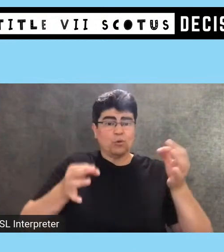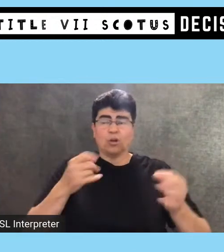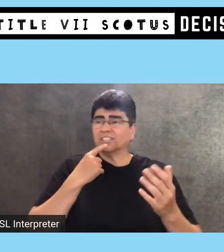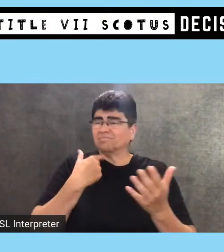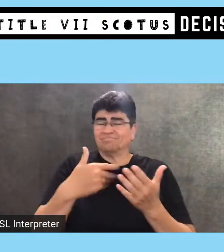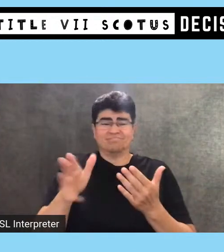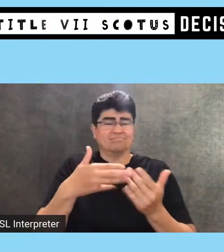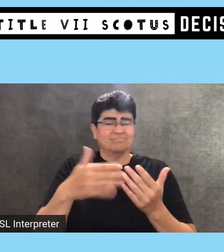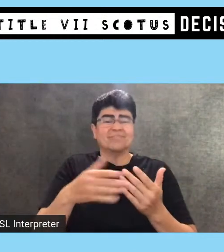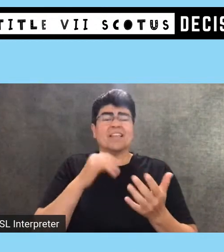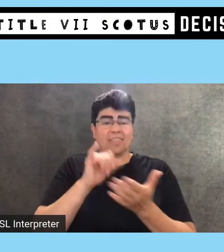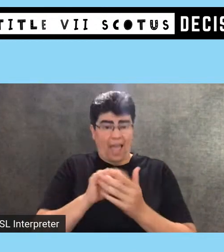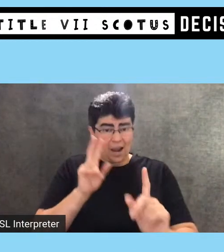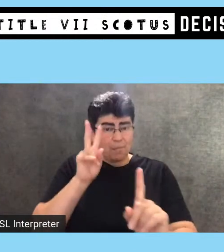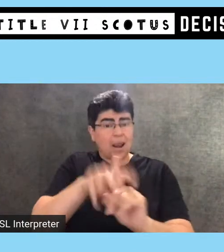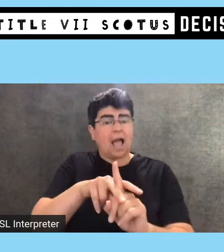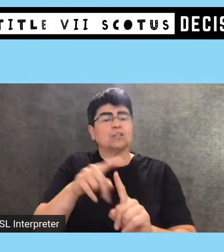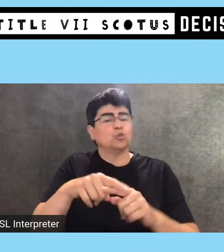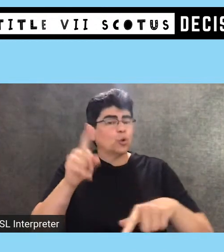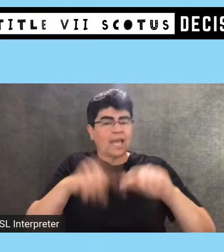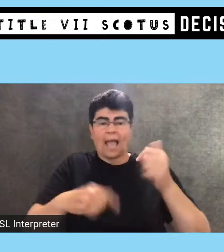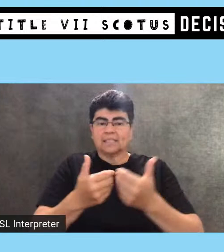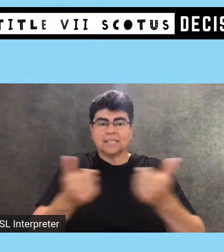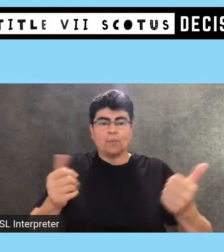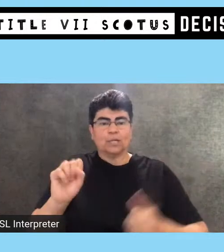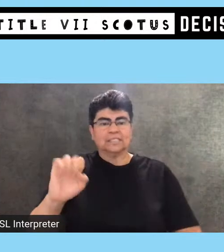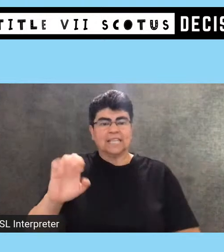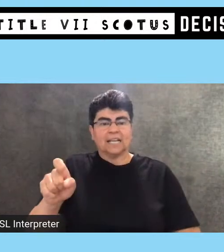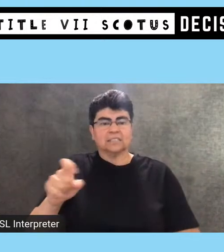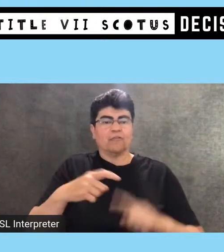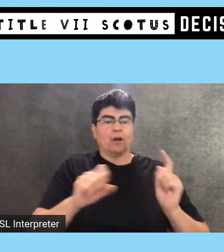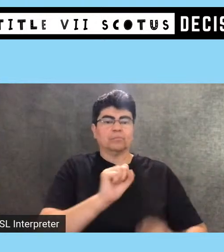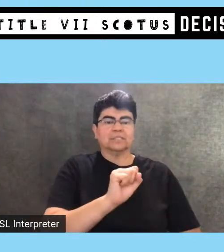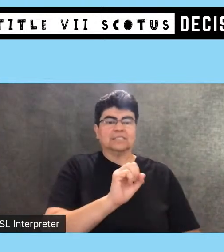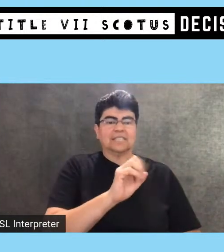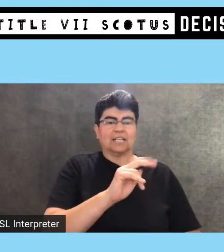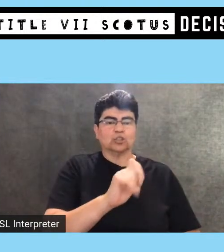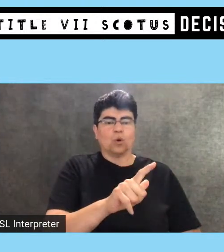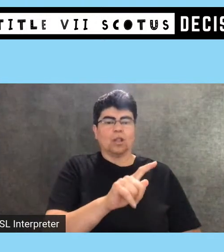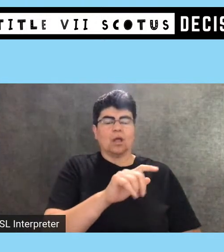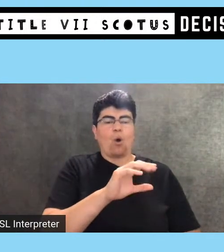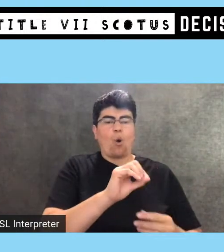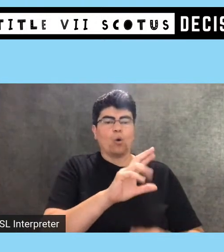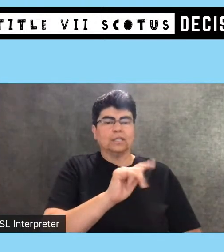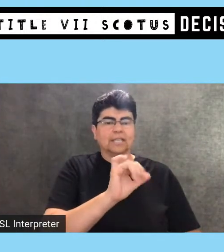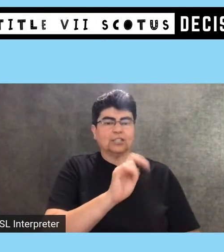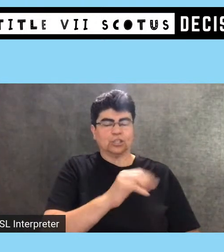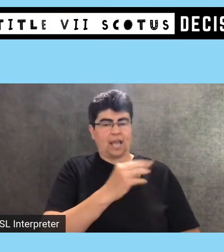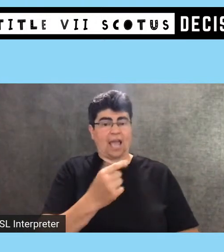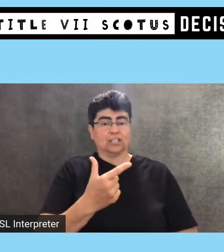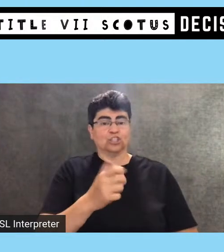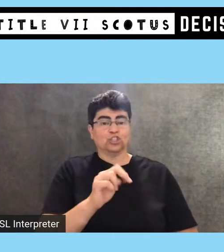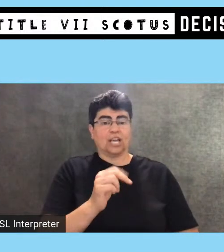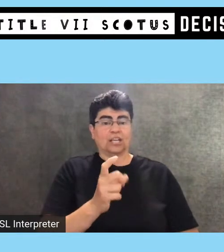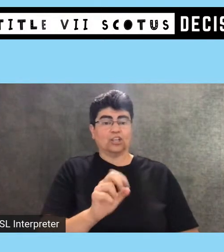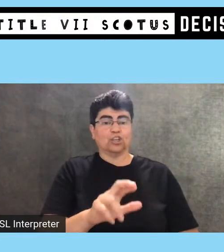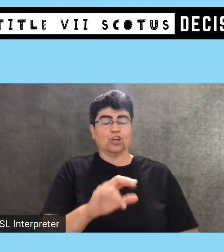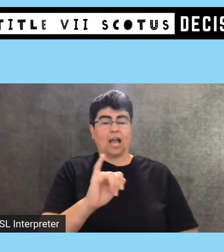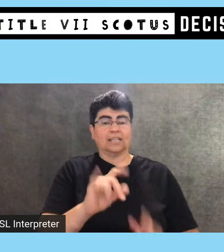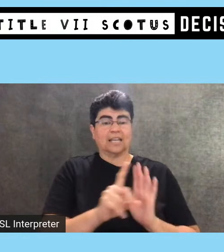does apply. You cannot separate sex from sexual orientation and gender identity. And today, by